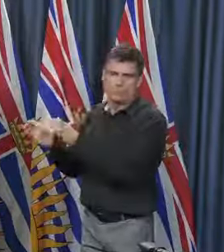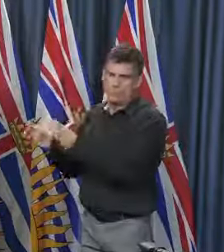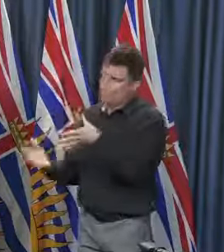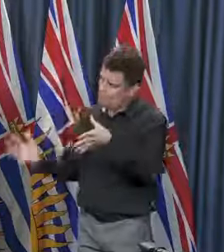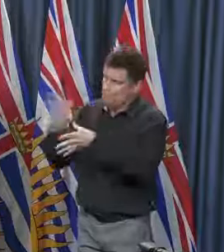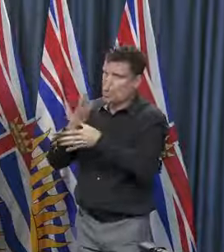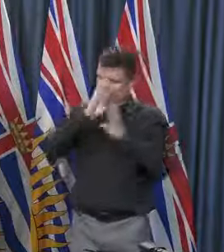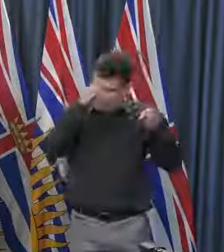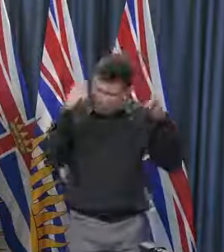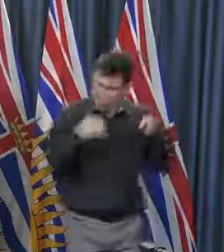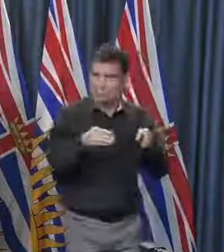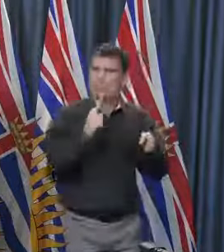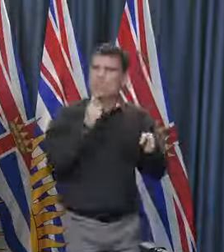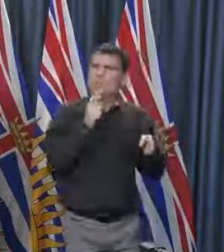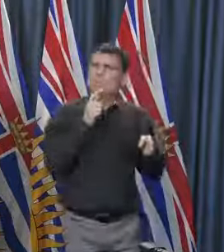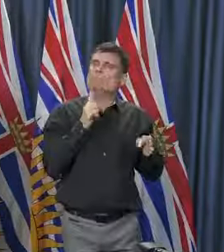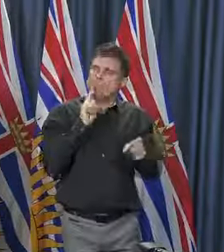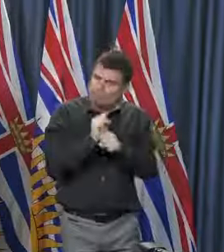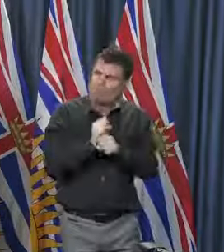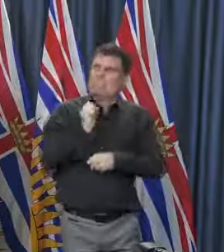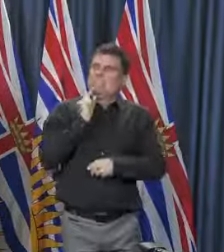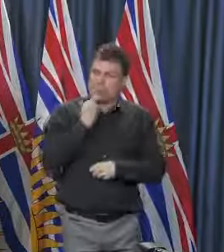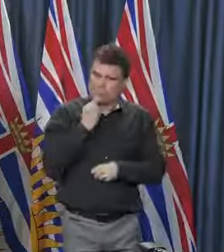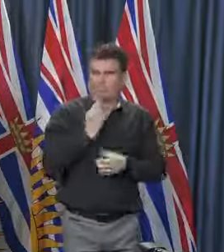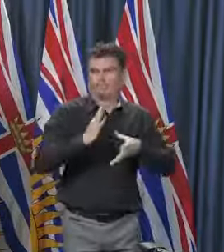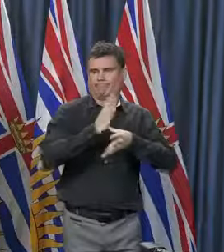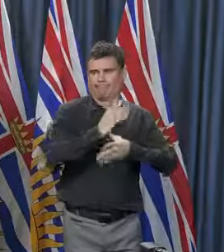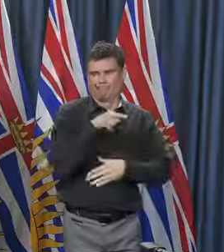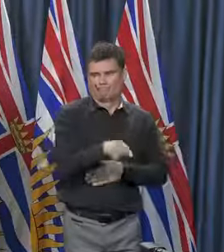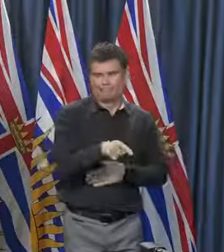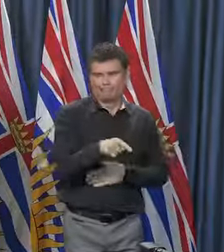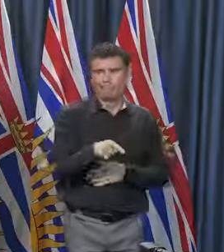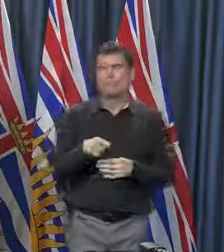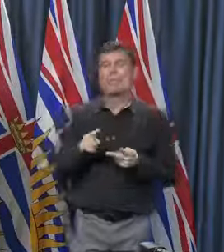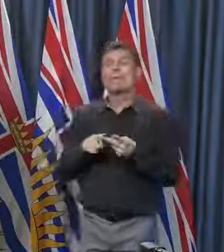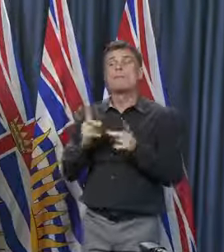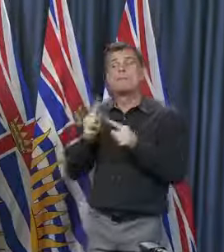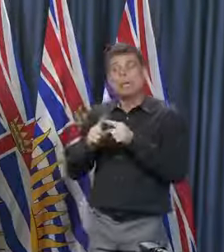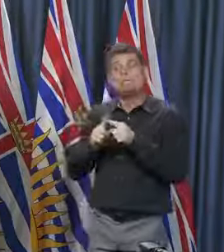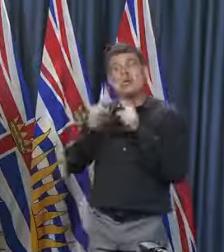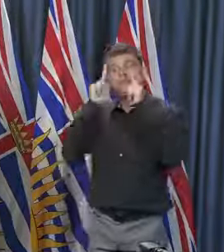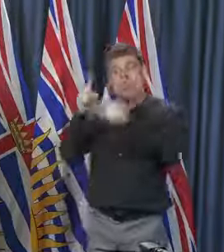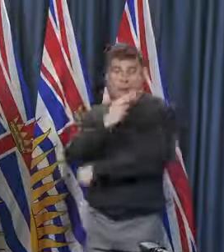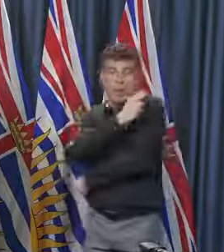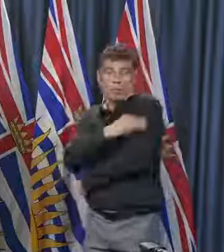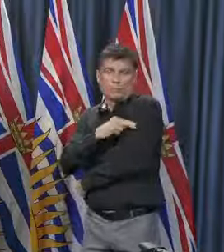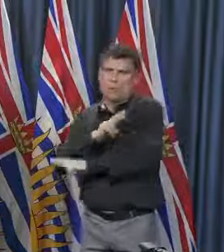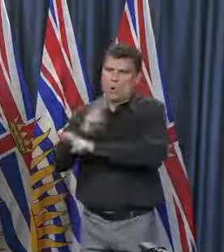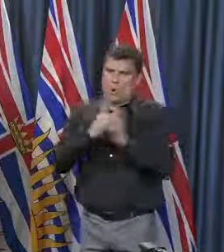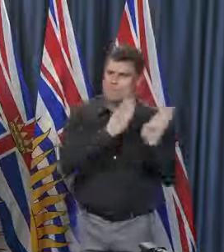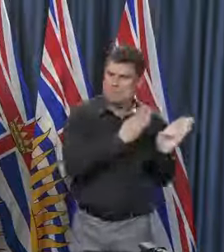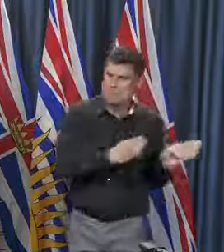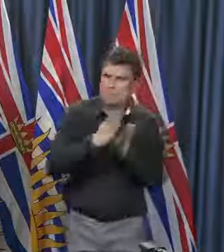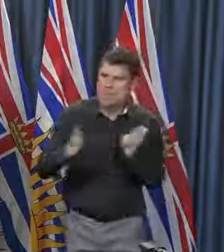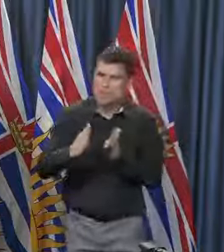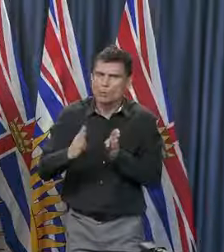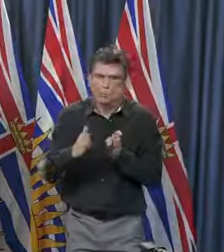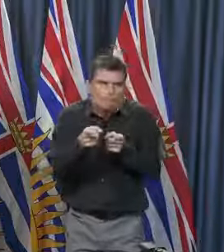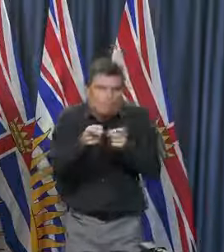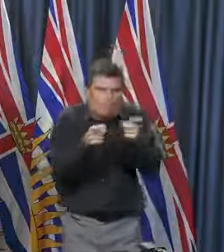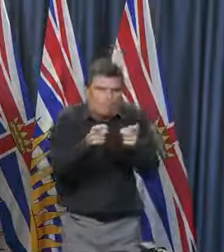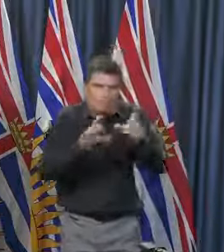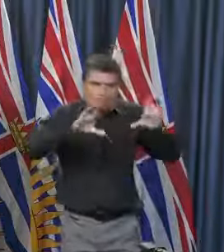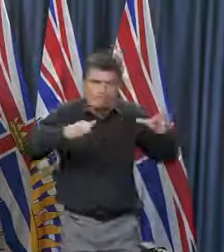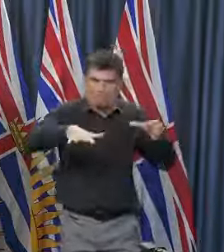prepare our hospitals, and I think in all health regions, without exception, this will be true. Obviously, with a particular and urgent focus